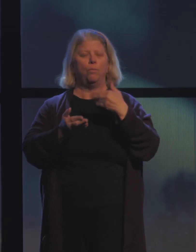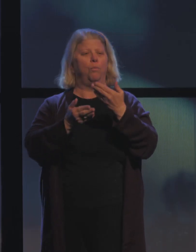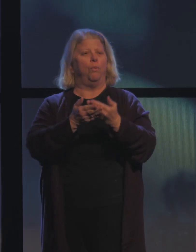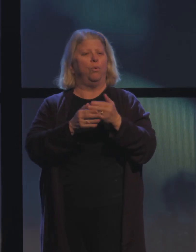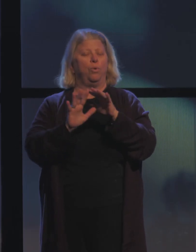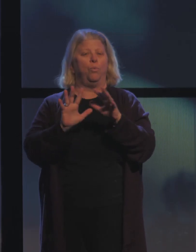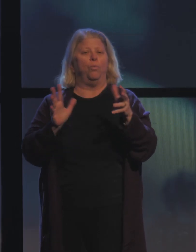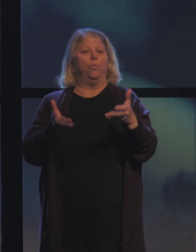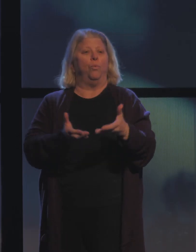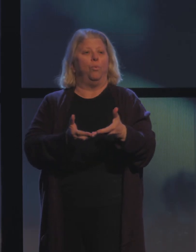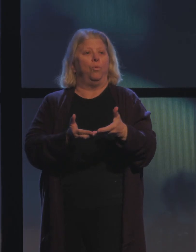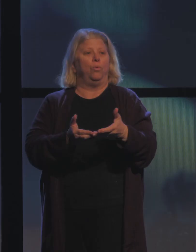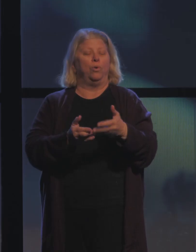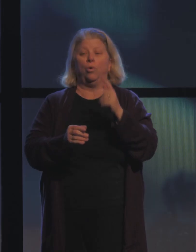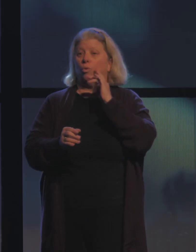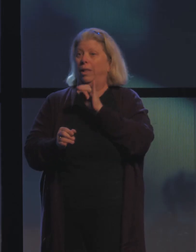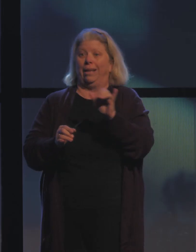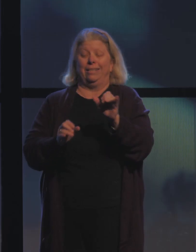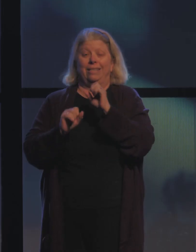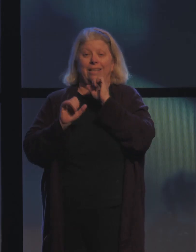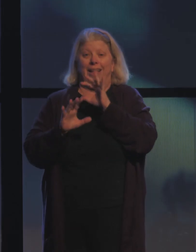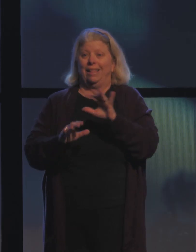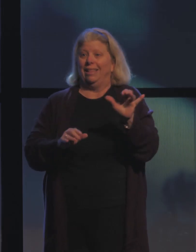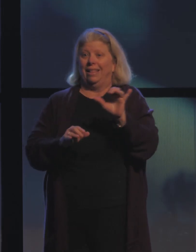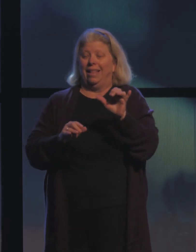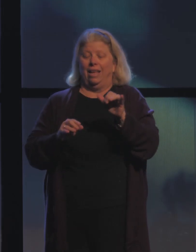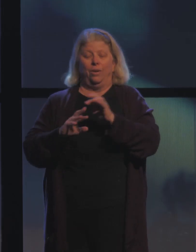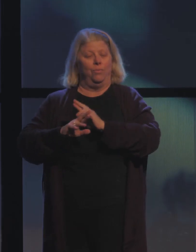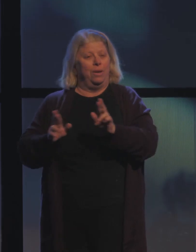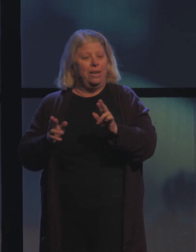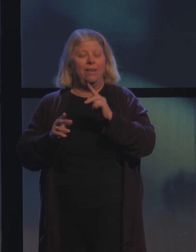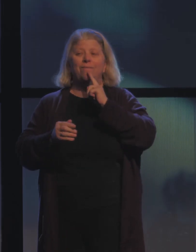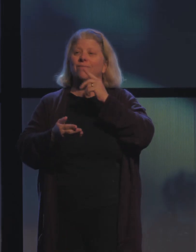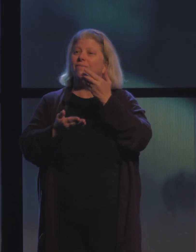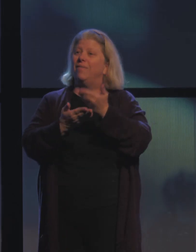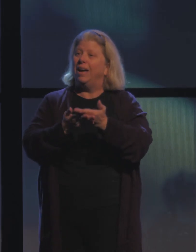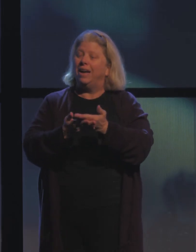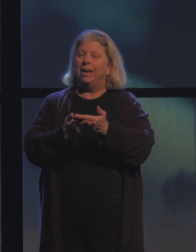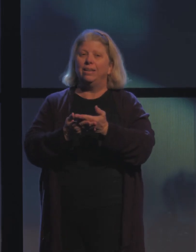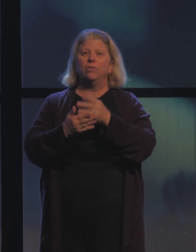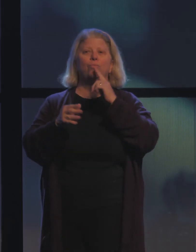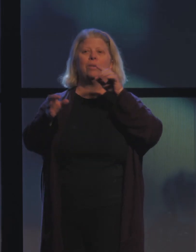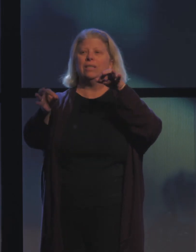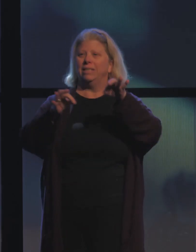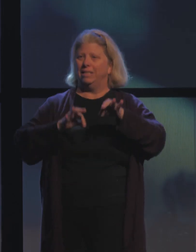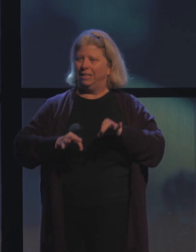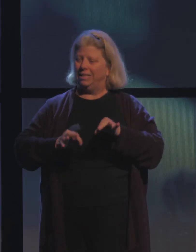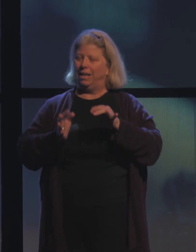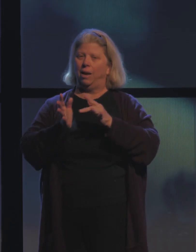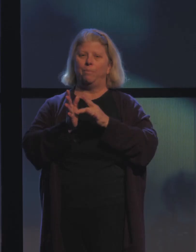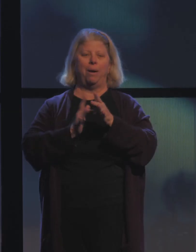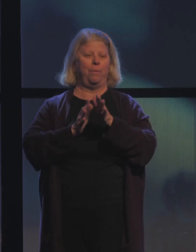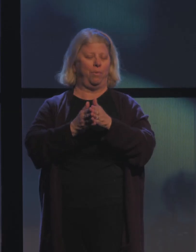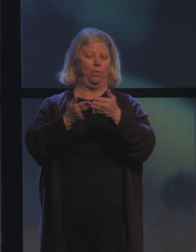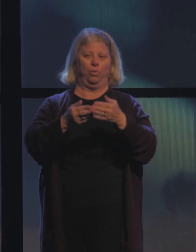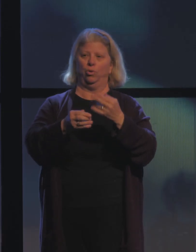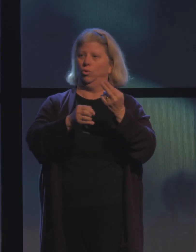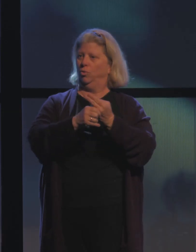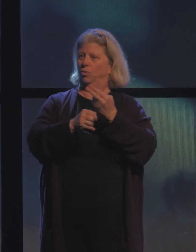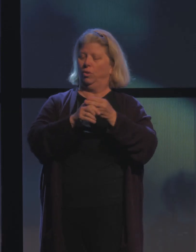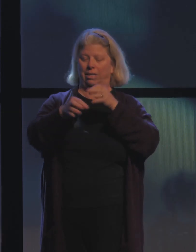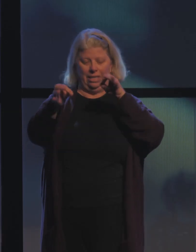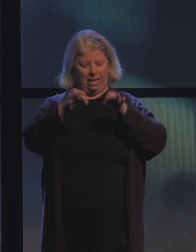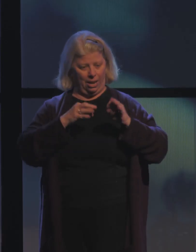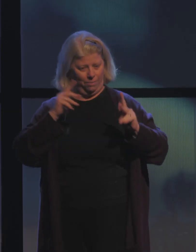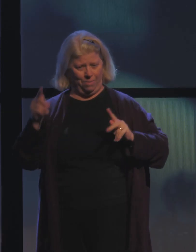into a world that looked nothing like ready. In fact, the very description that the Bible uses to describe what the